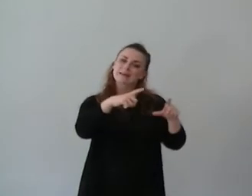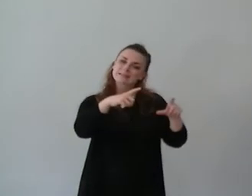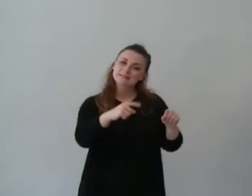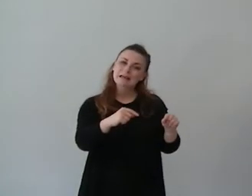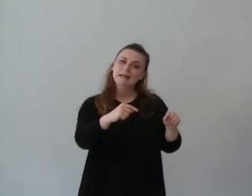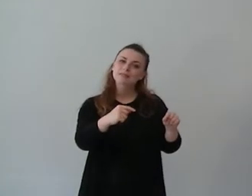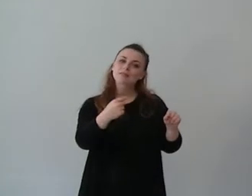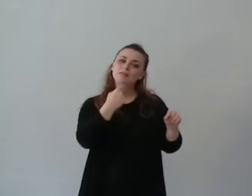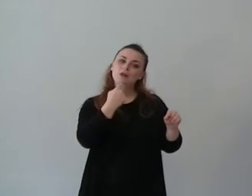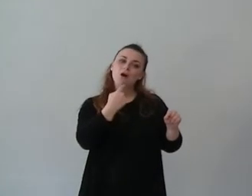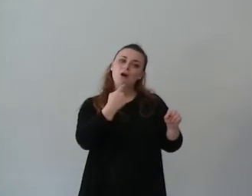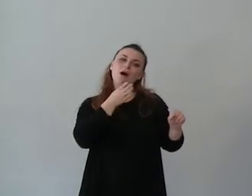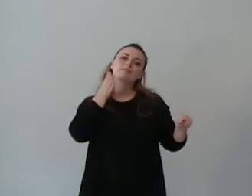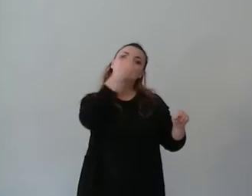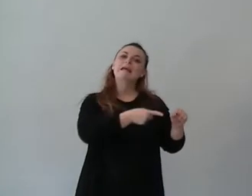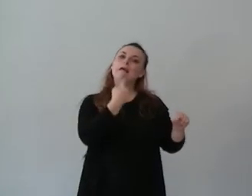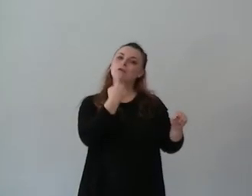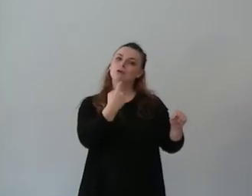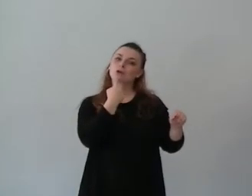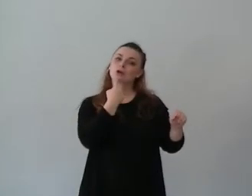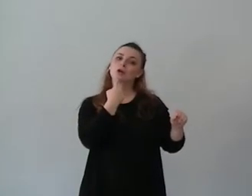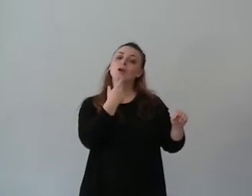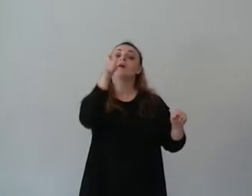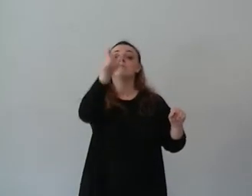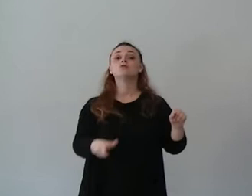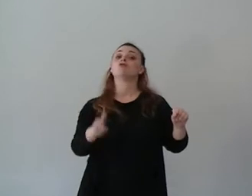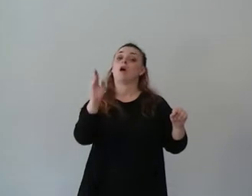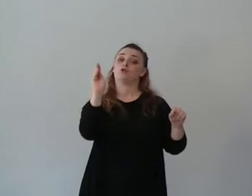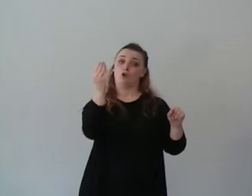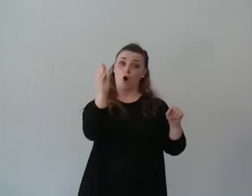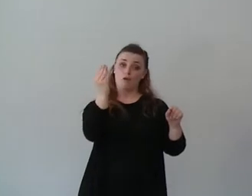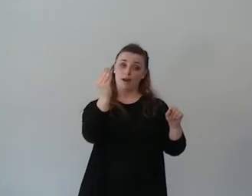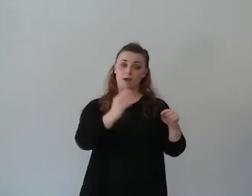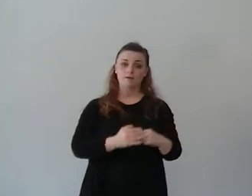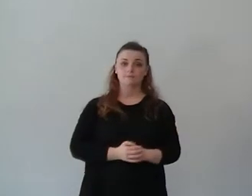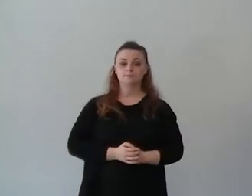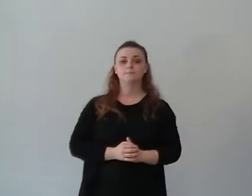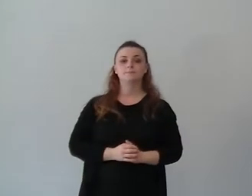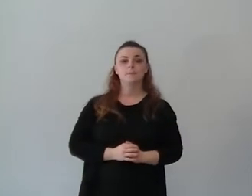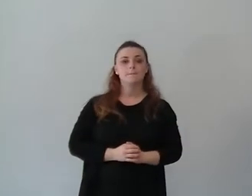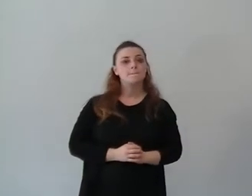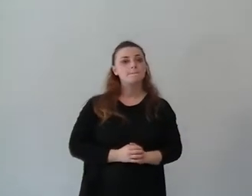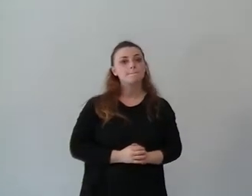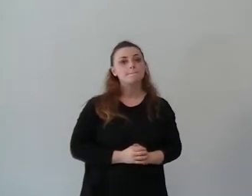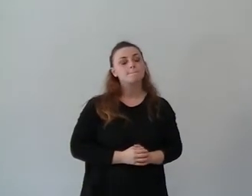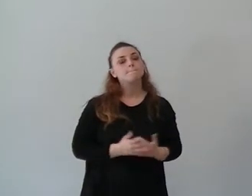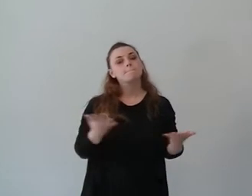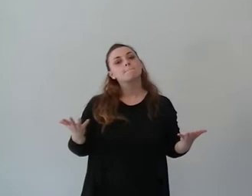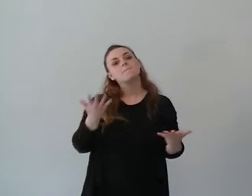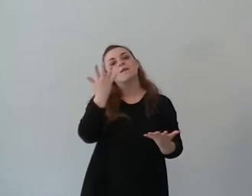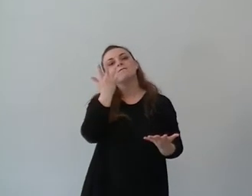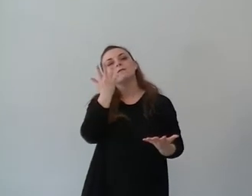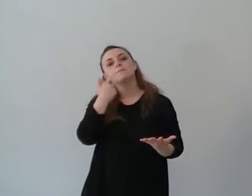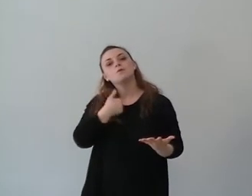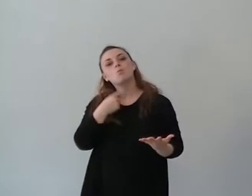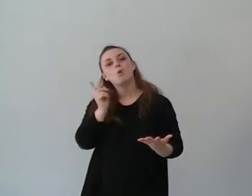so I want to encourage the young people to realize that they can also be a Paul and a Timothy. Quindi io vorrei incoraggiare